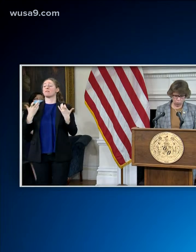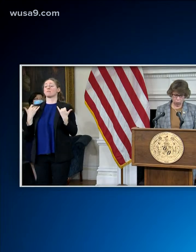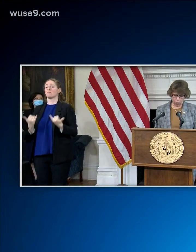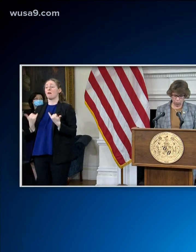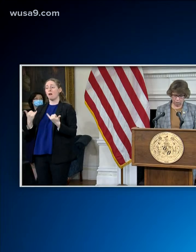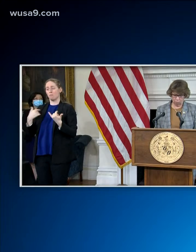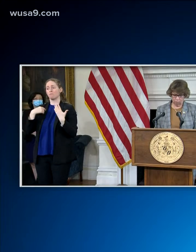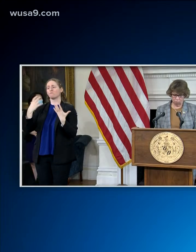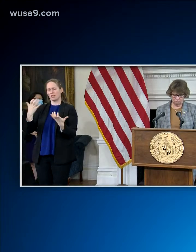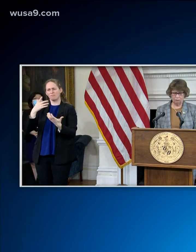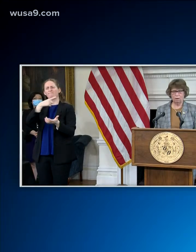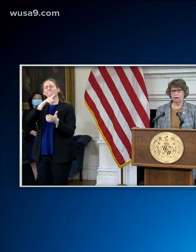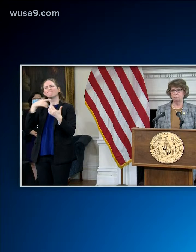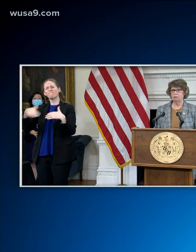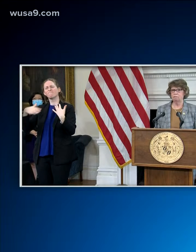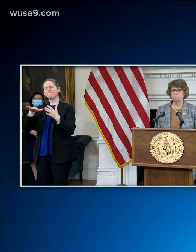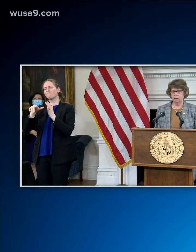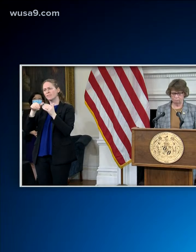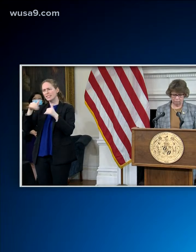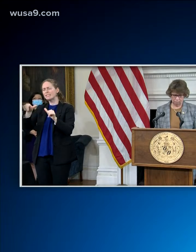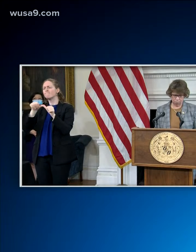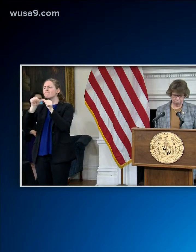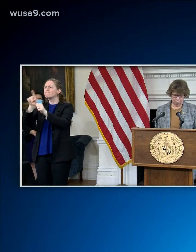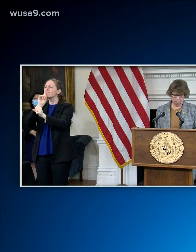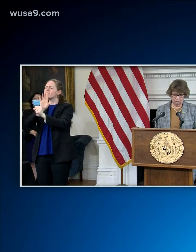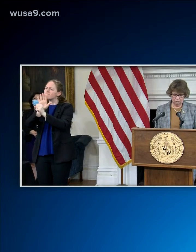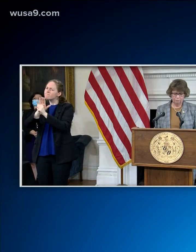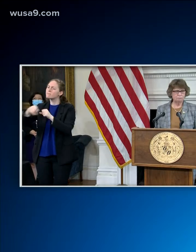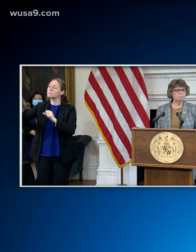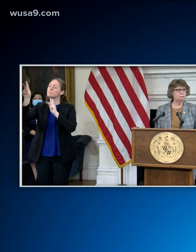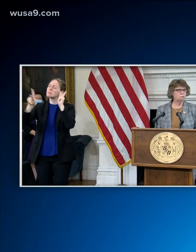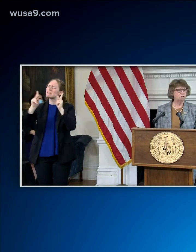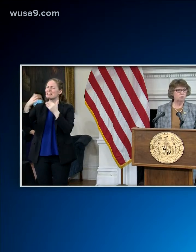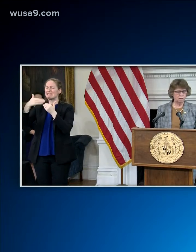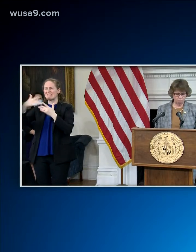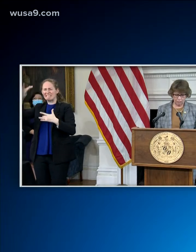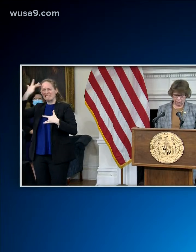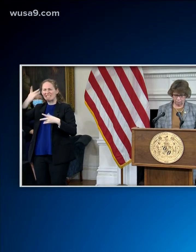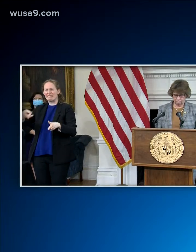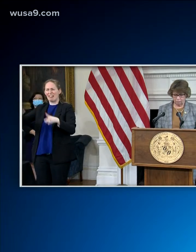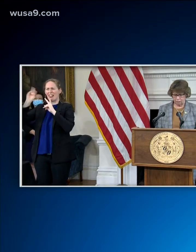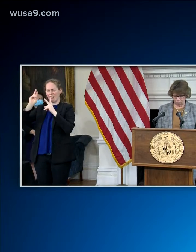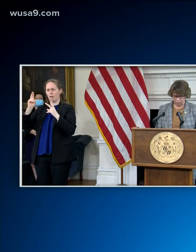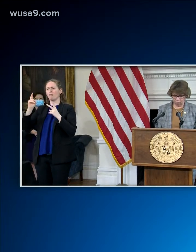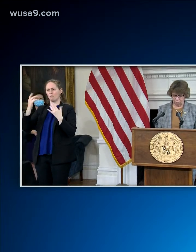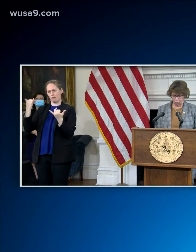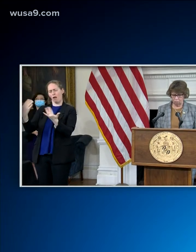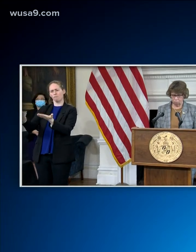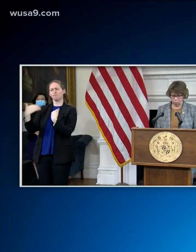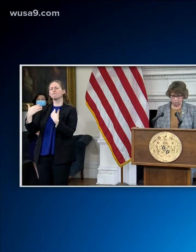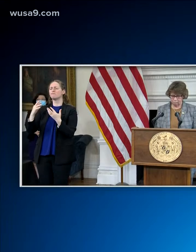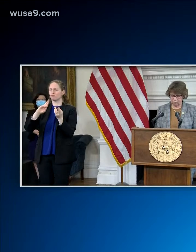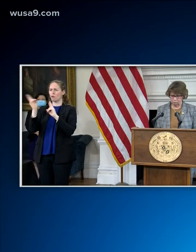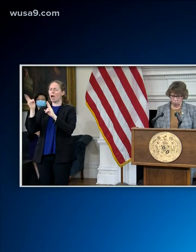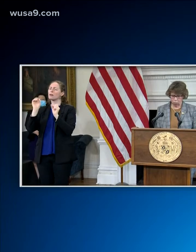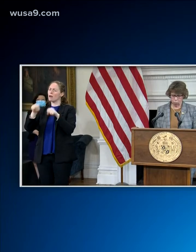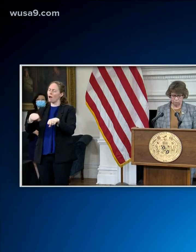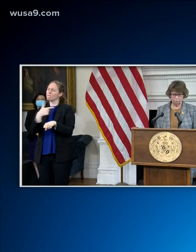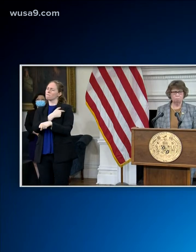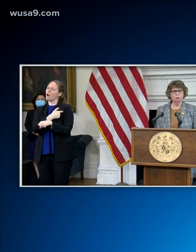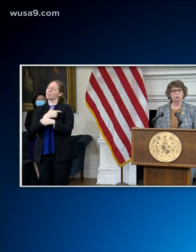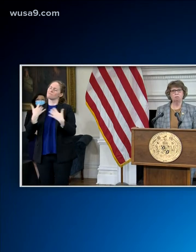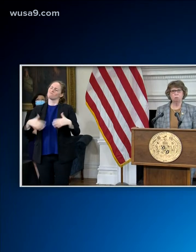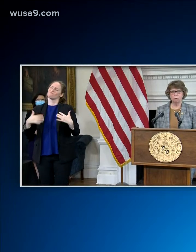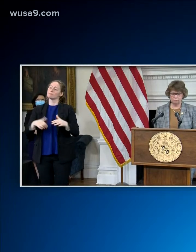most vulnerable Marylanders have access to vaccine. This decision impacts and affects Marylanders 16 and older